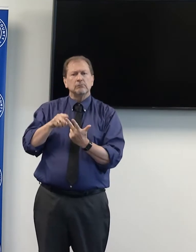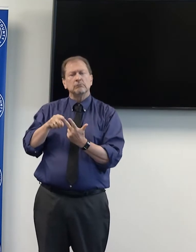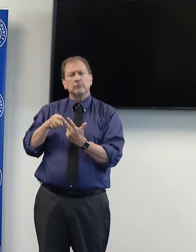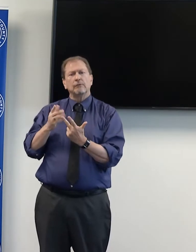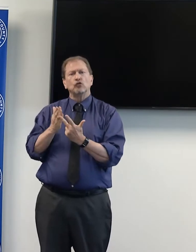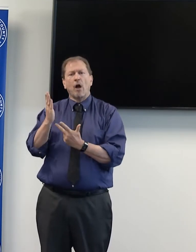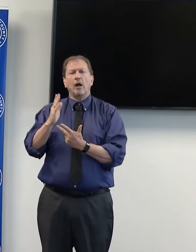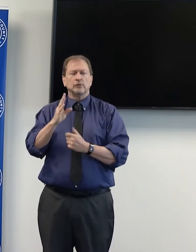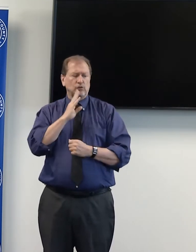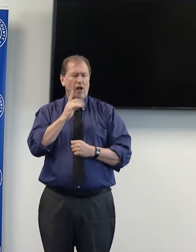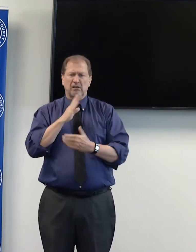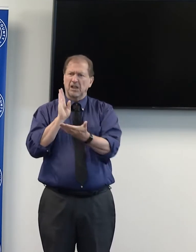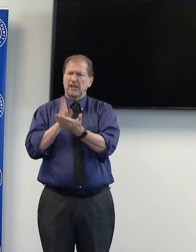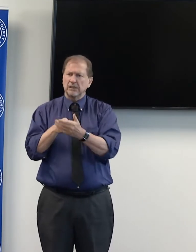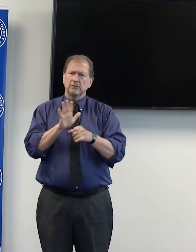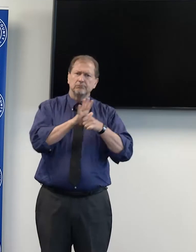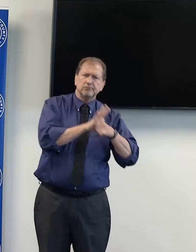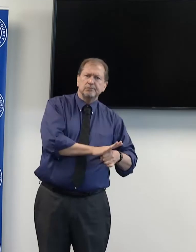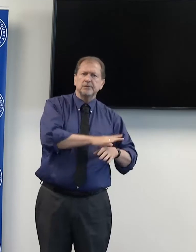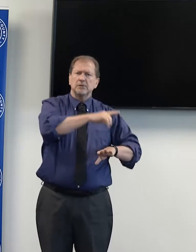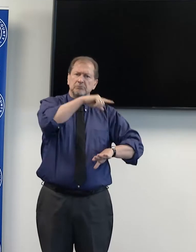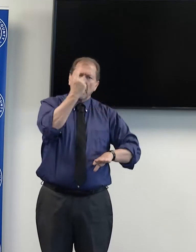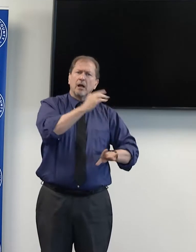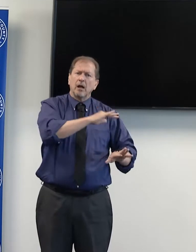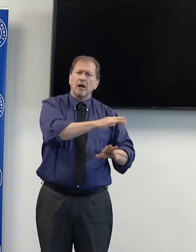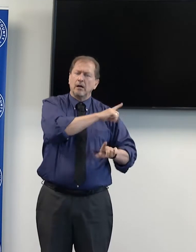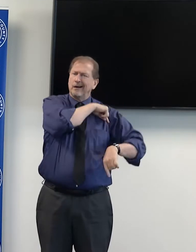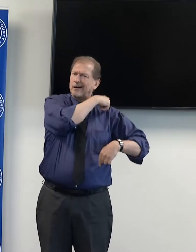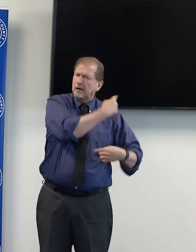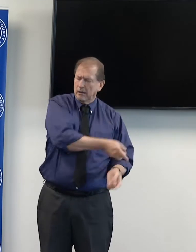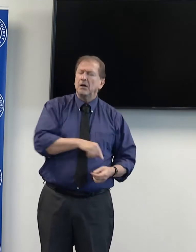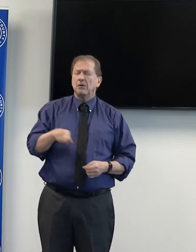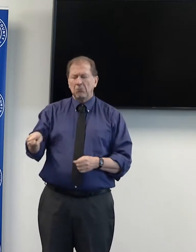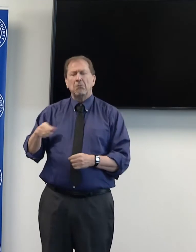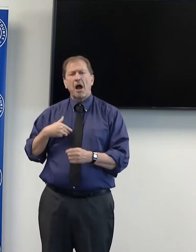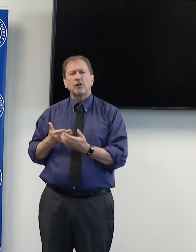and discrimination that have plagued our country from its inception.